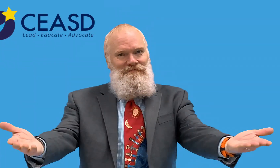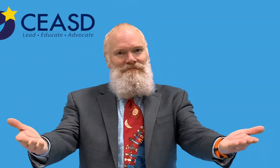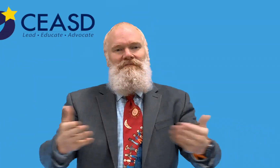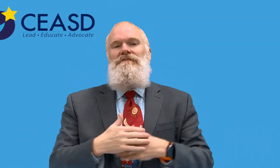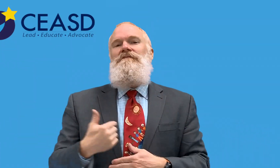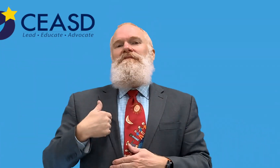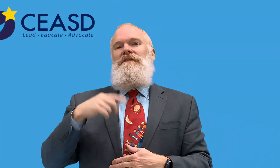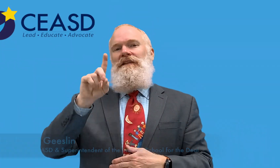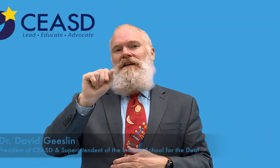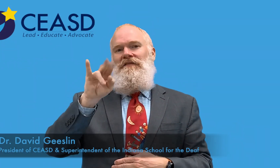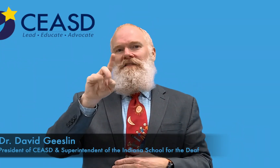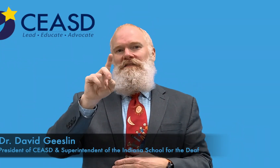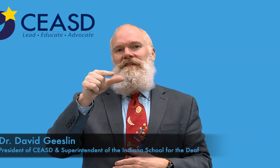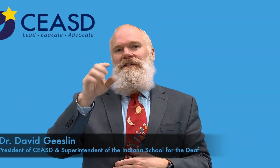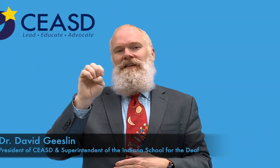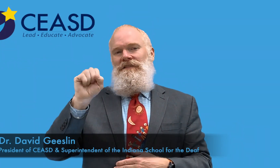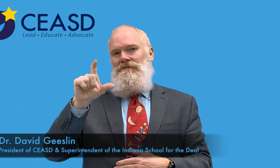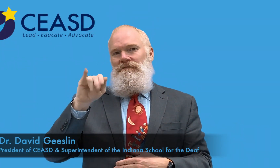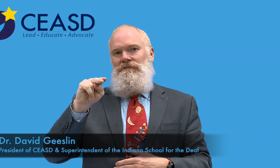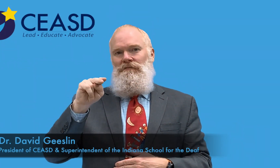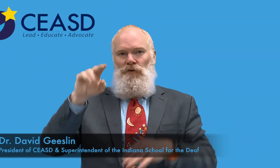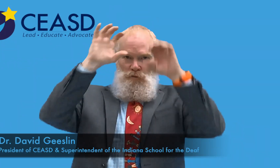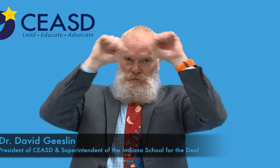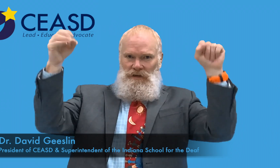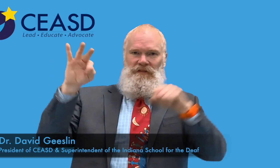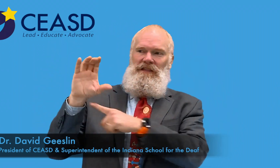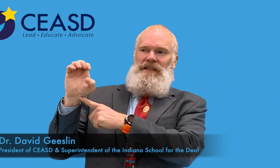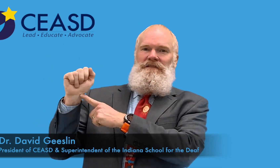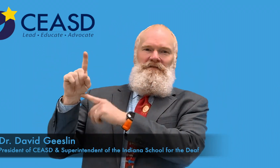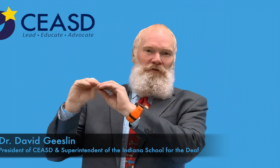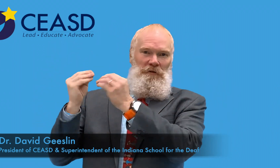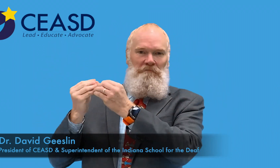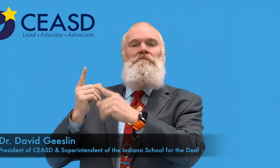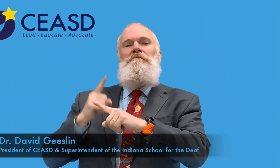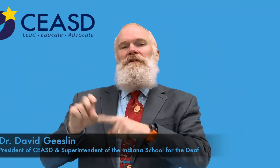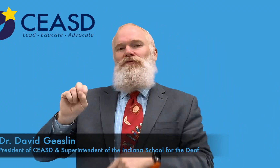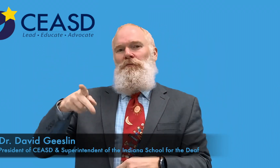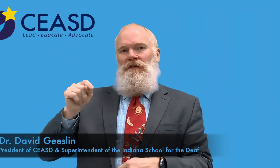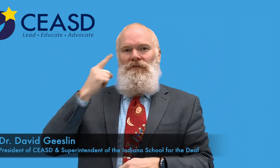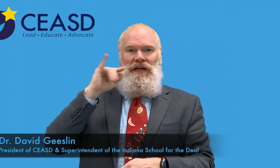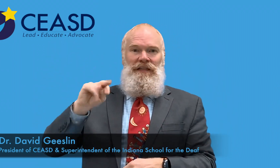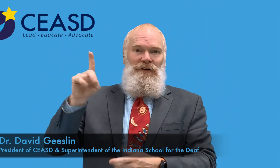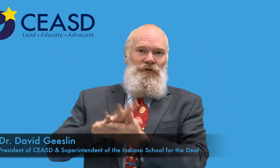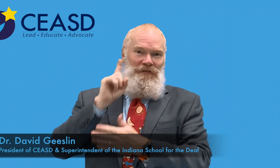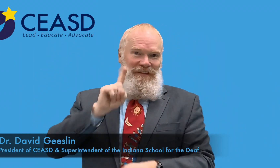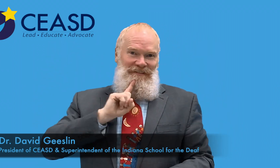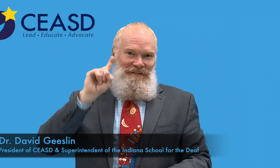Greetings. My name is David Gieslin, and I'm the president of CEASD, as well as the superintendent of the Indiana School for